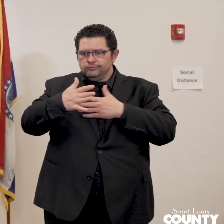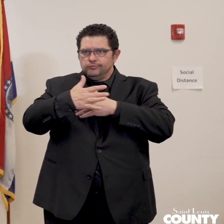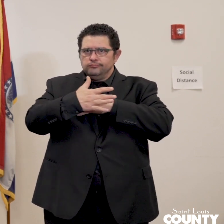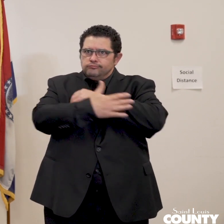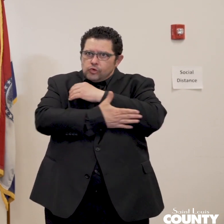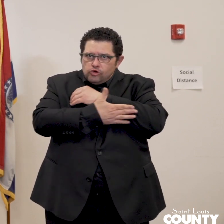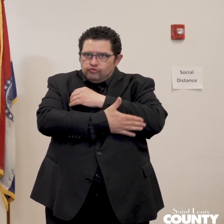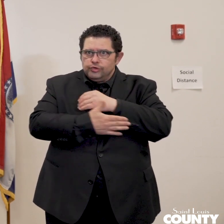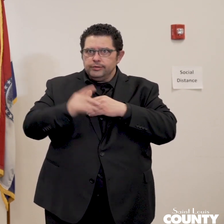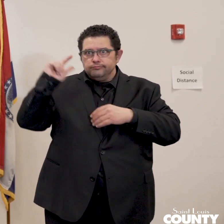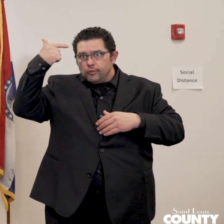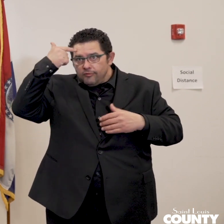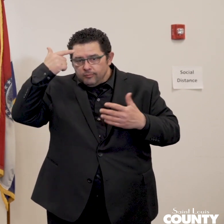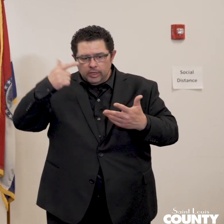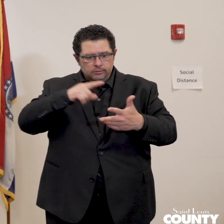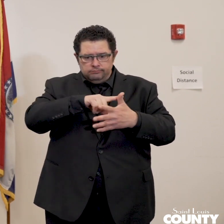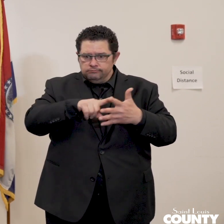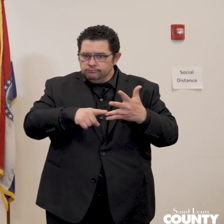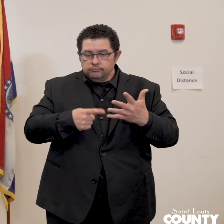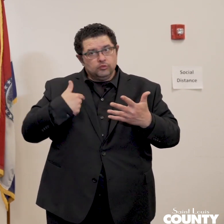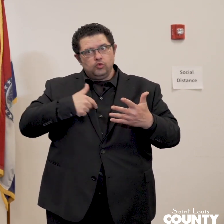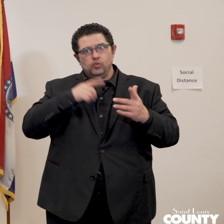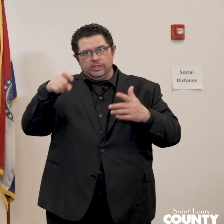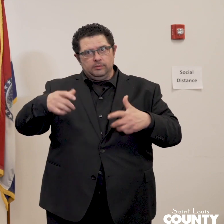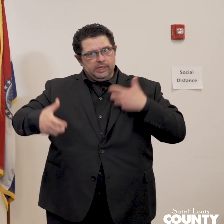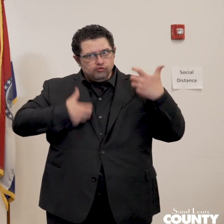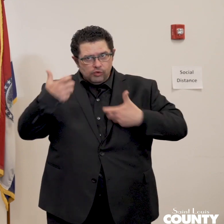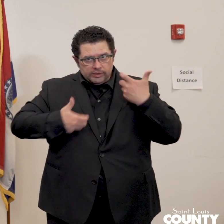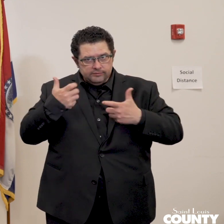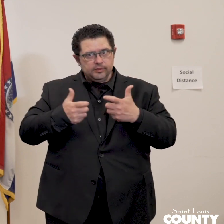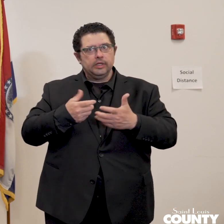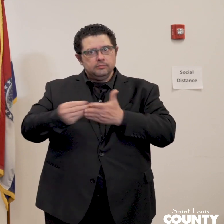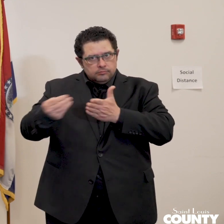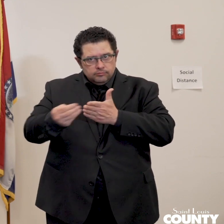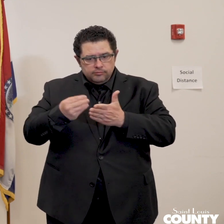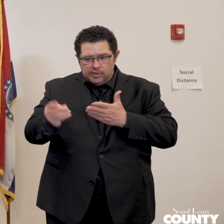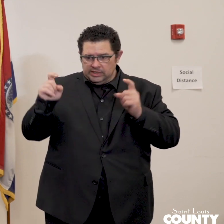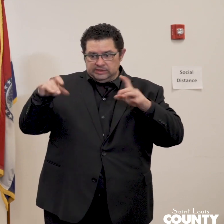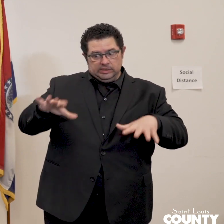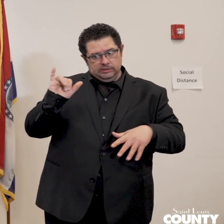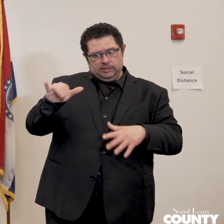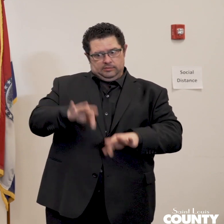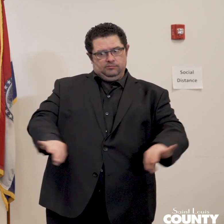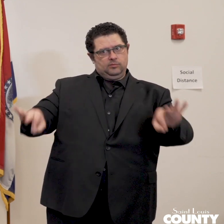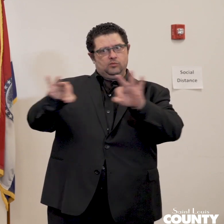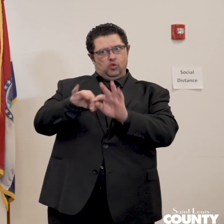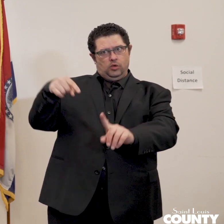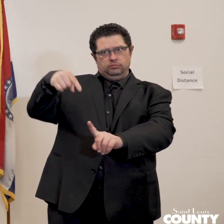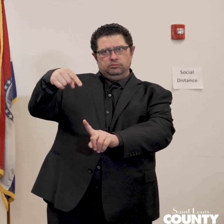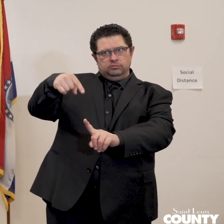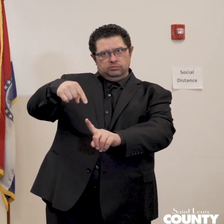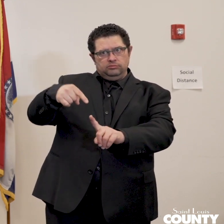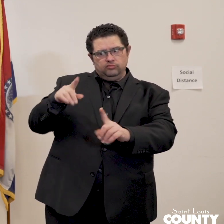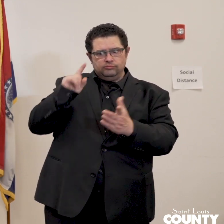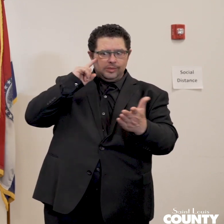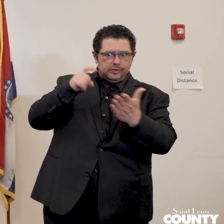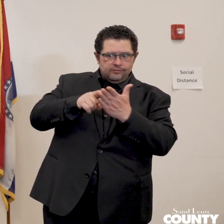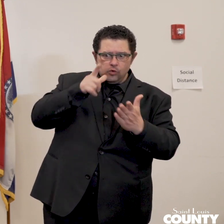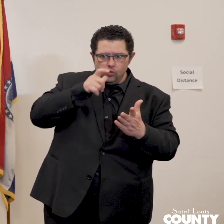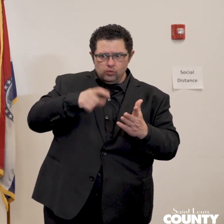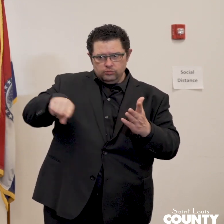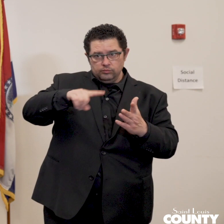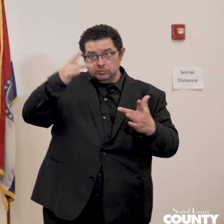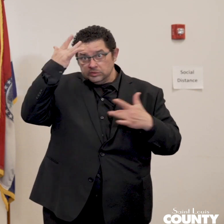government, and we need to be aggressively in that space. Testing is the key to identifying people who are sick, to getting them